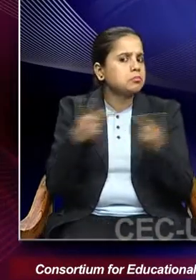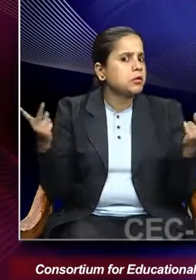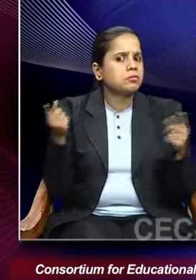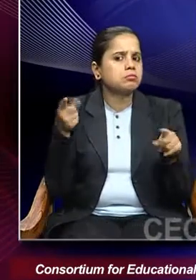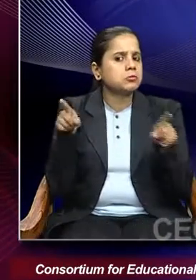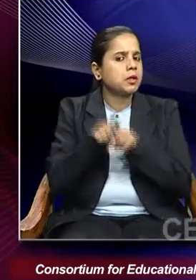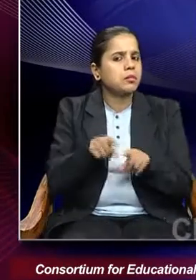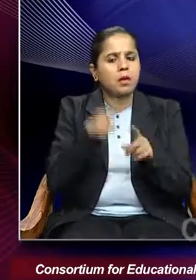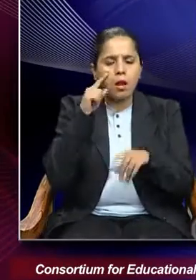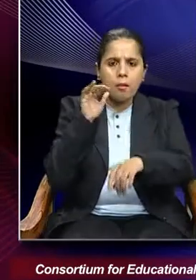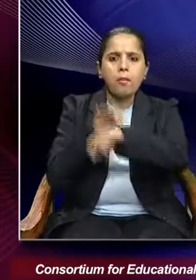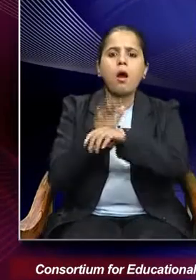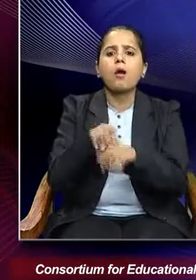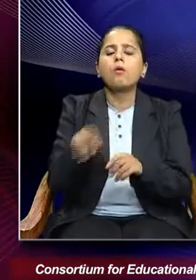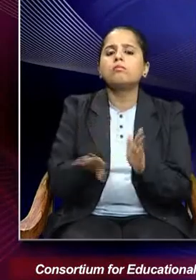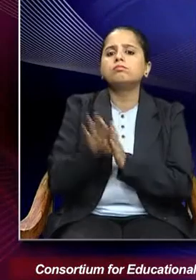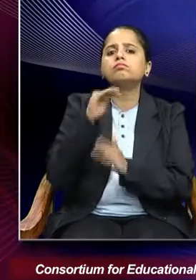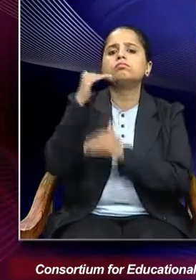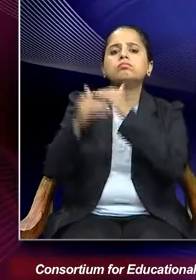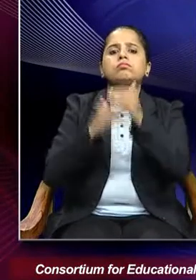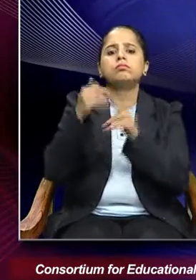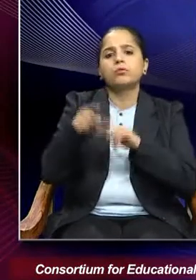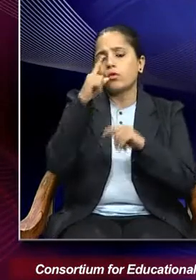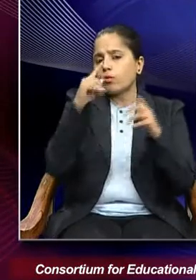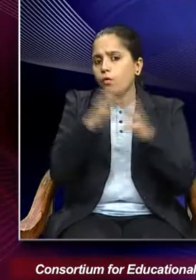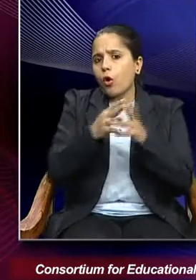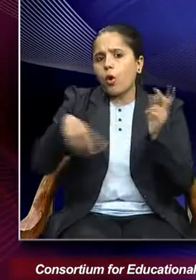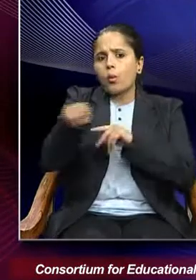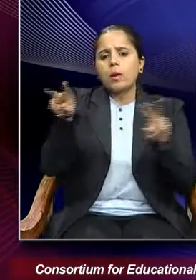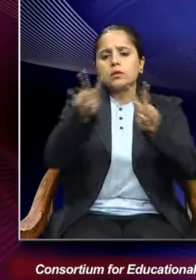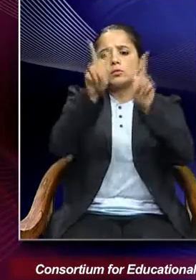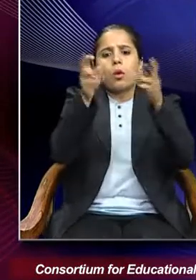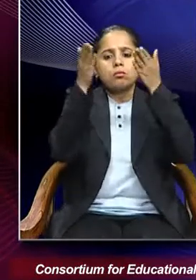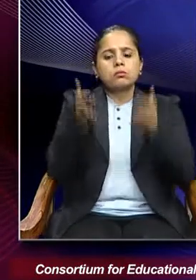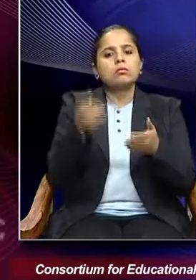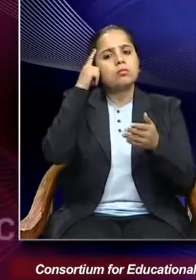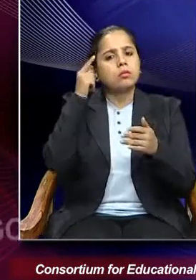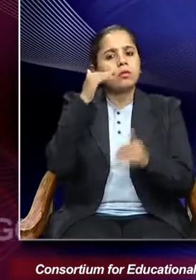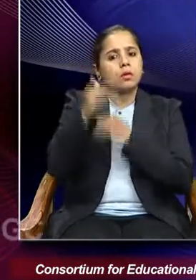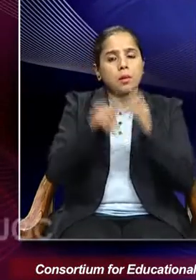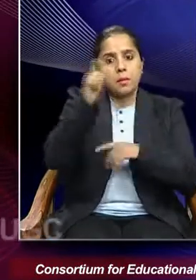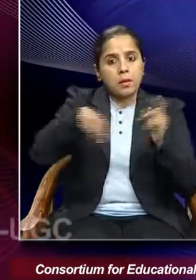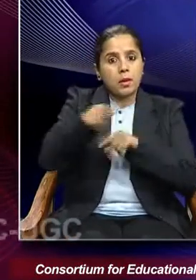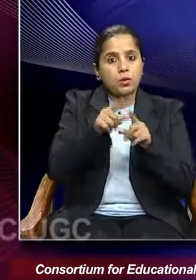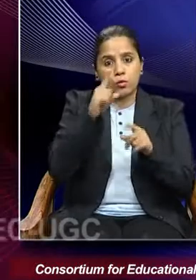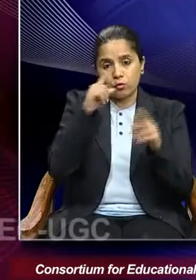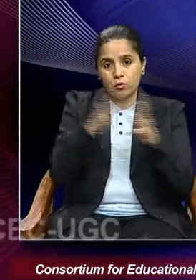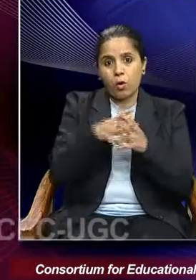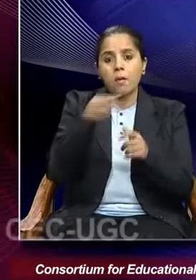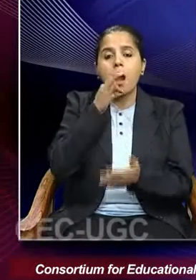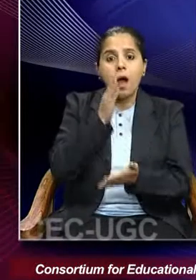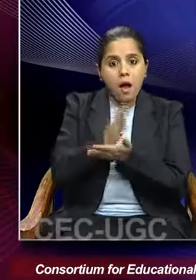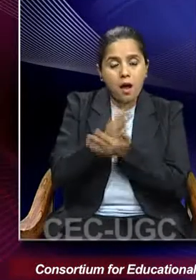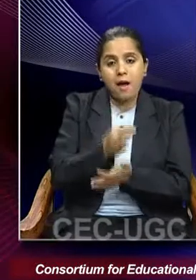traces the growth of female subjectivity, the exercise of female agency